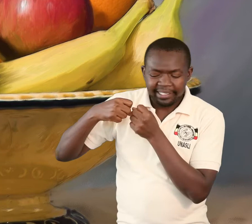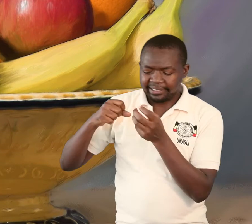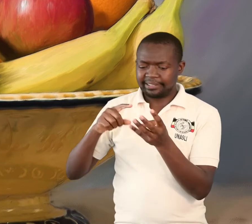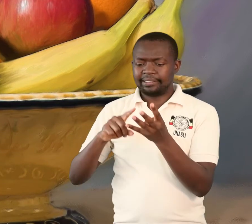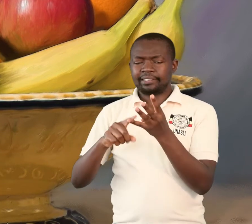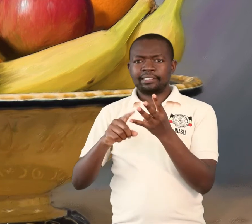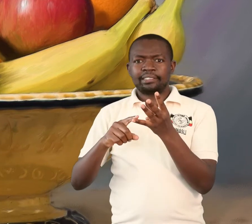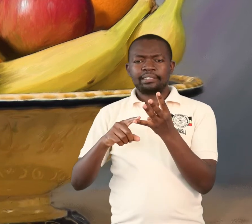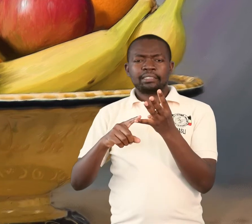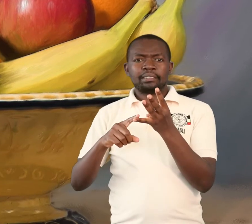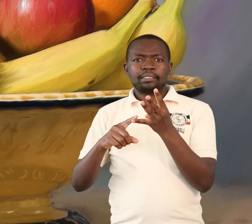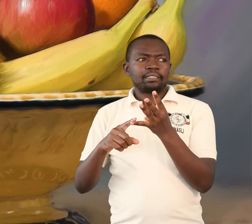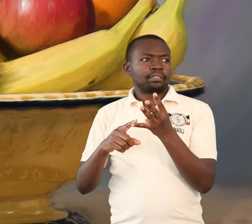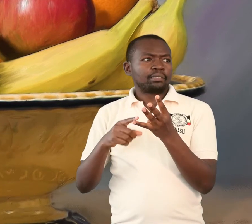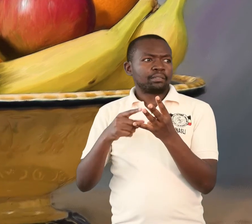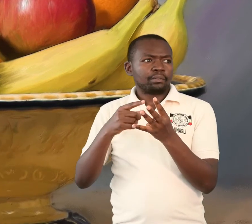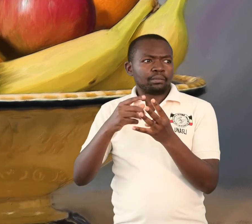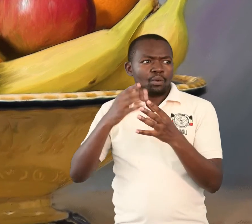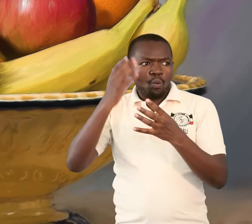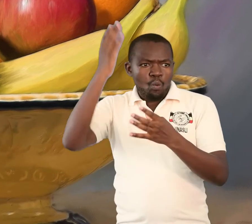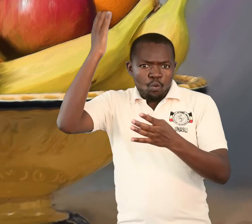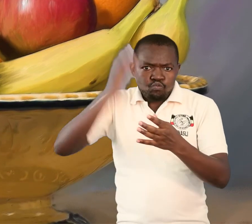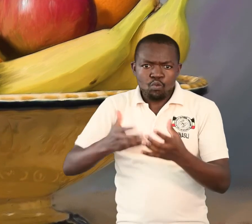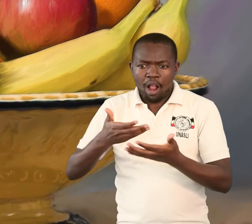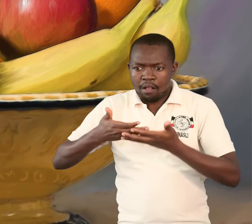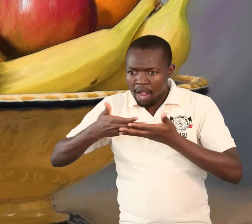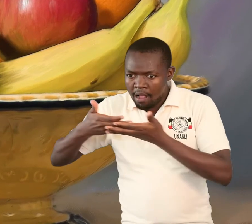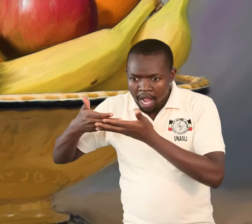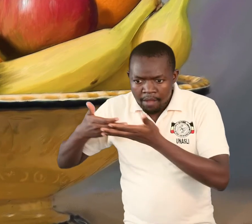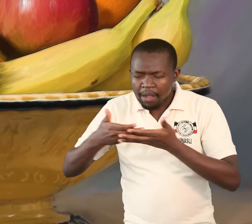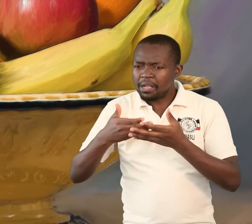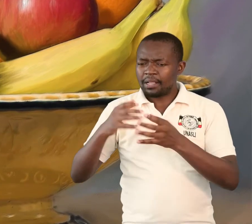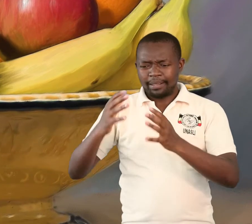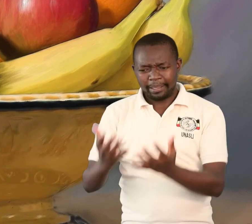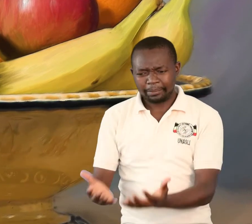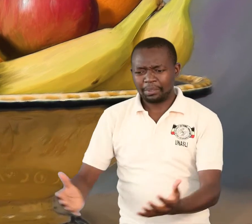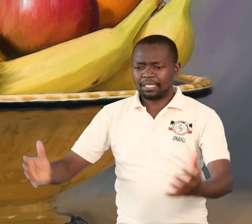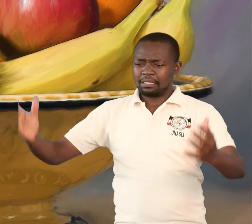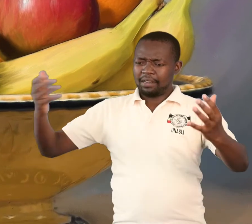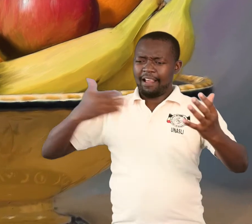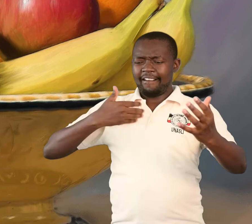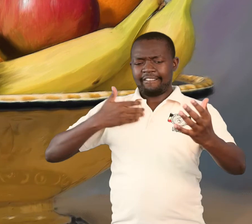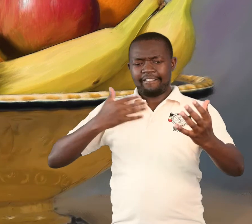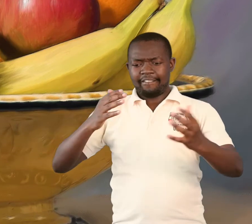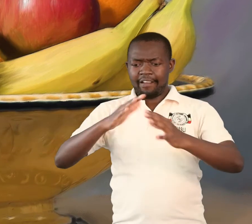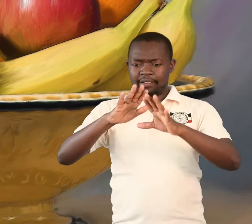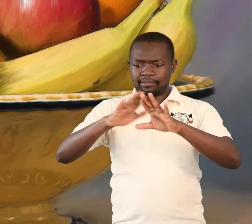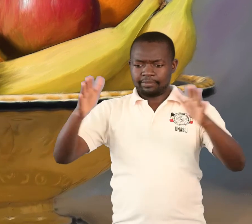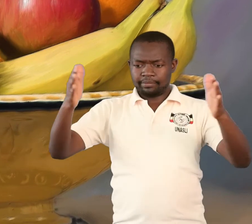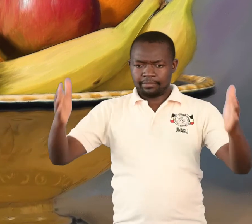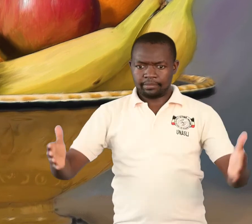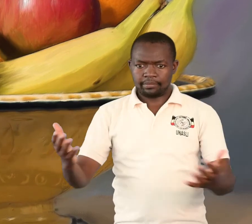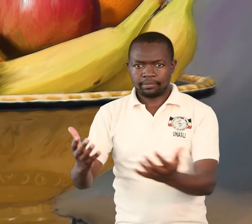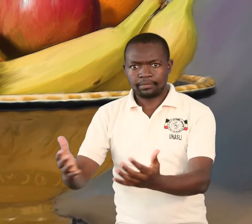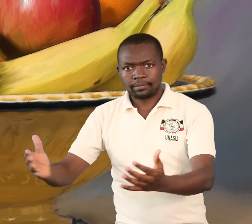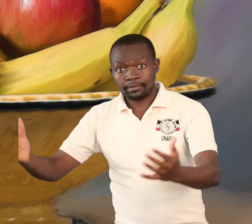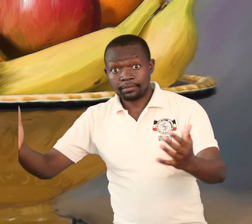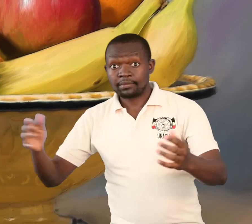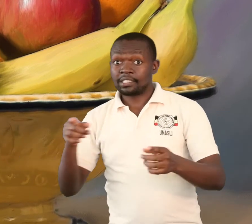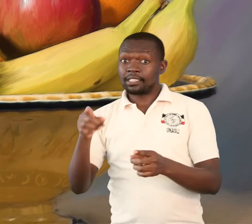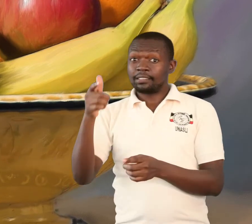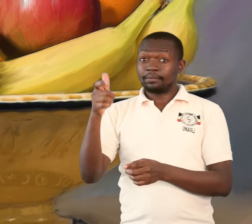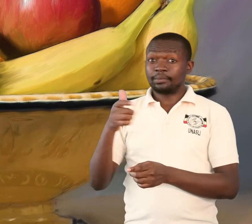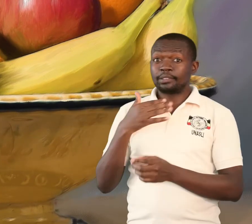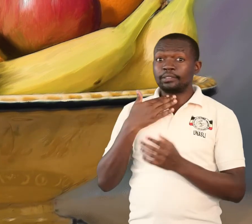watermelon, oranges. A basket full of fruits is put on the table. And there, one is